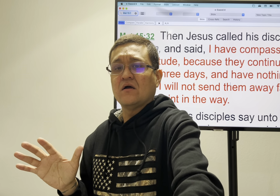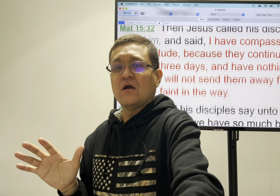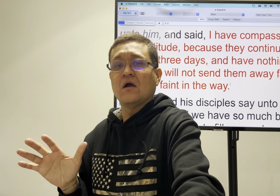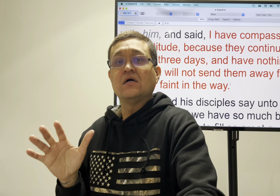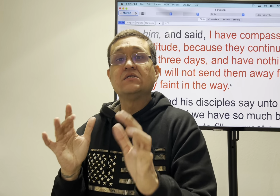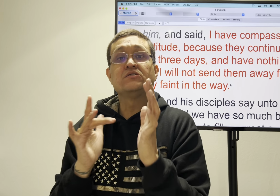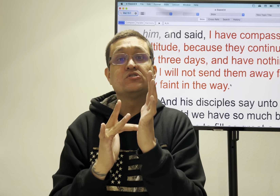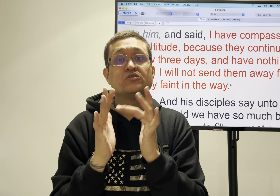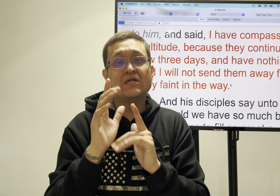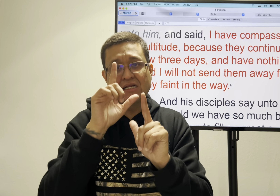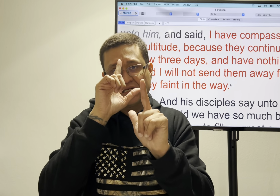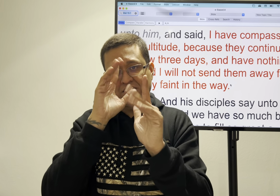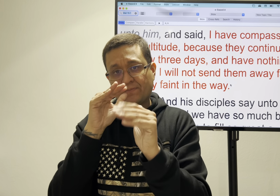3 days.